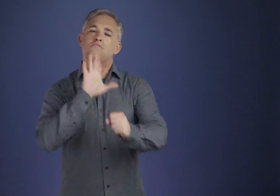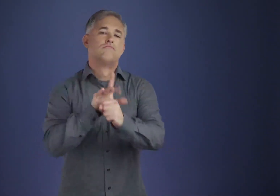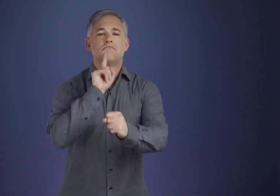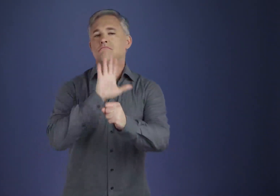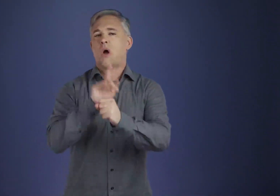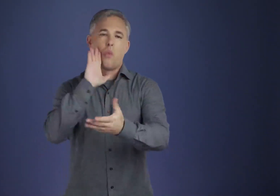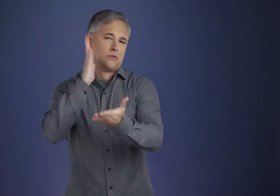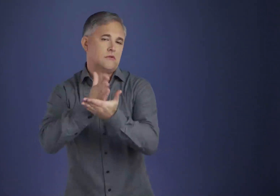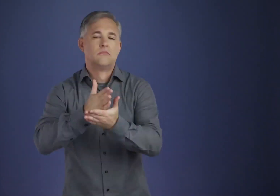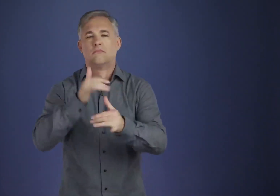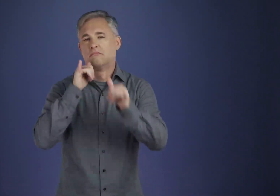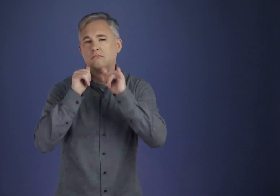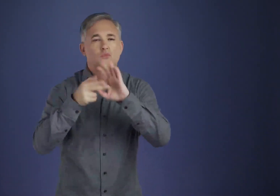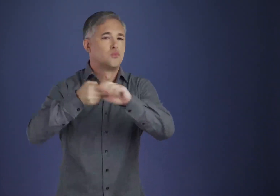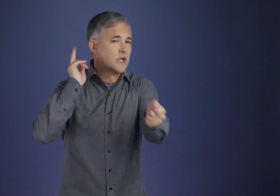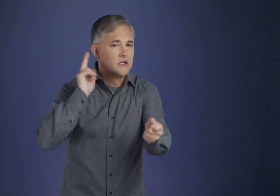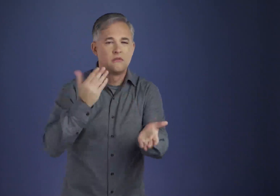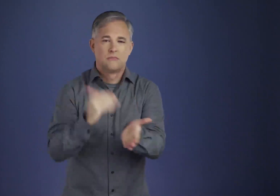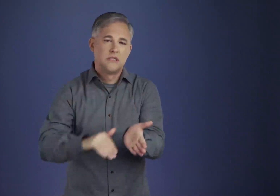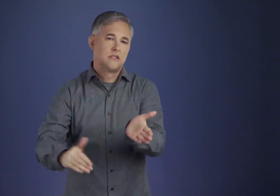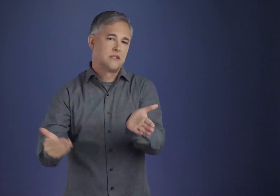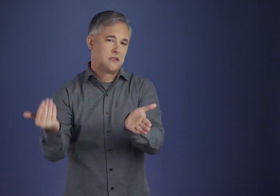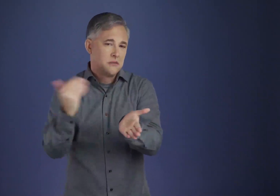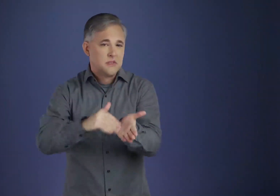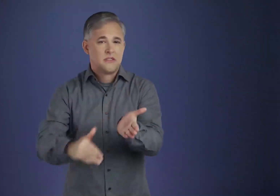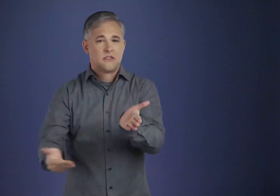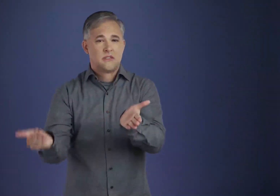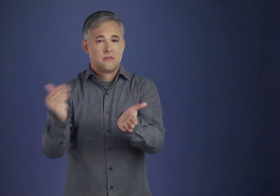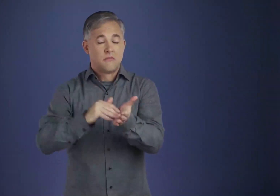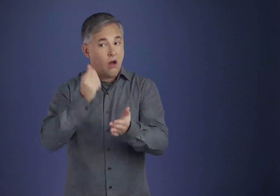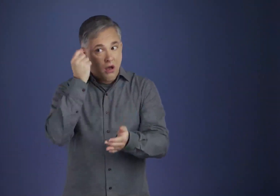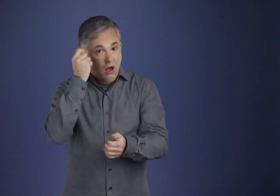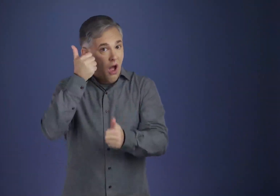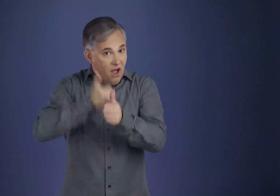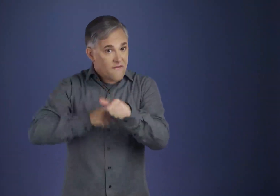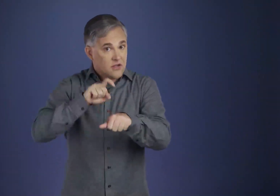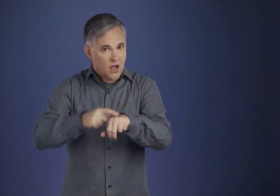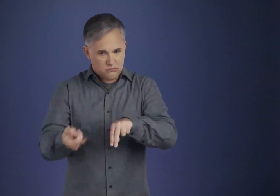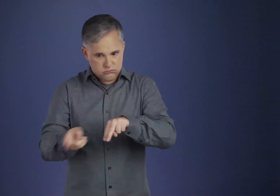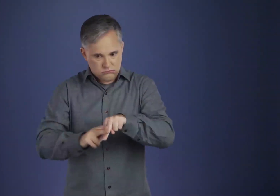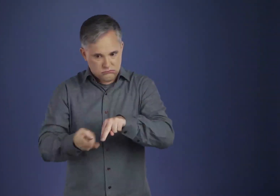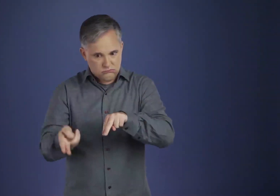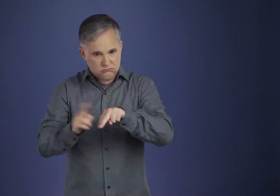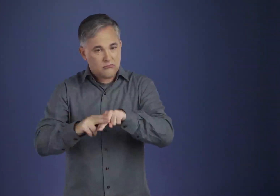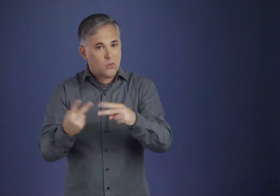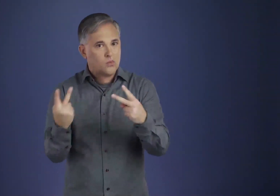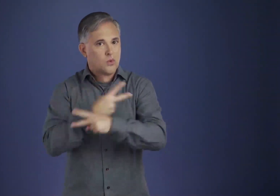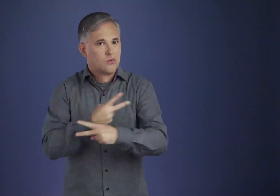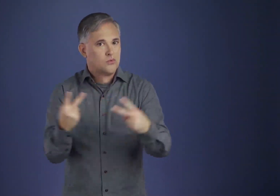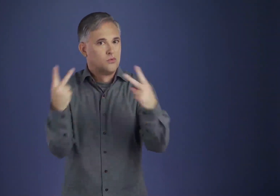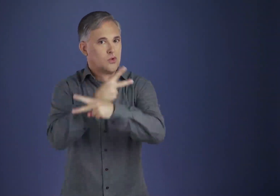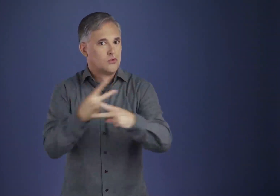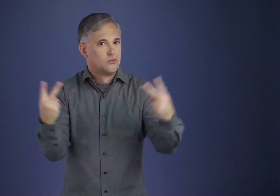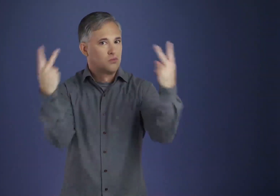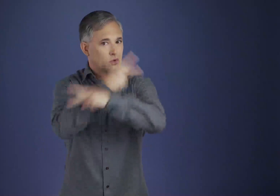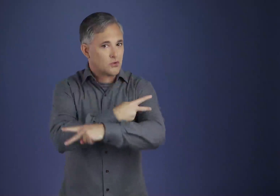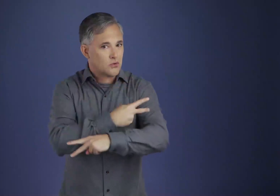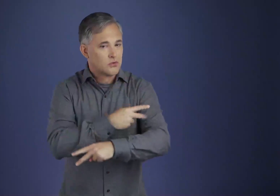He takes pledges, and more pledges. Following each, he not only drinks again, but acts worse than the